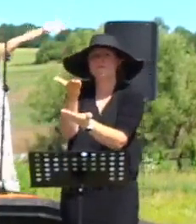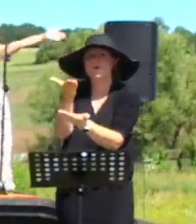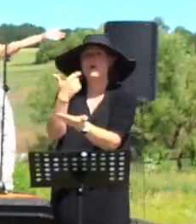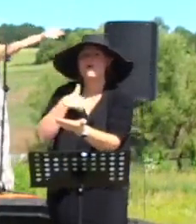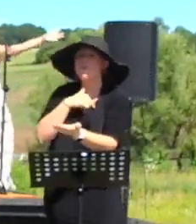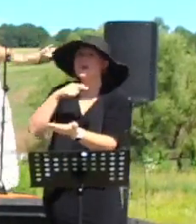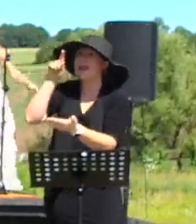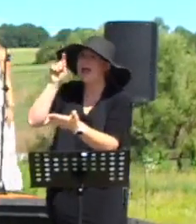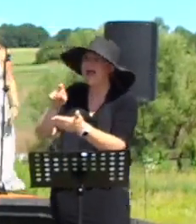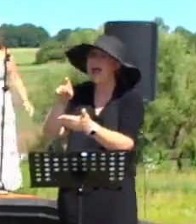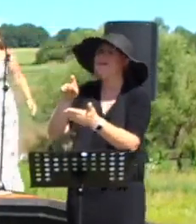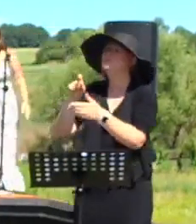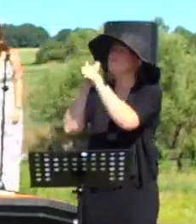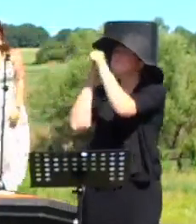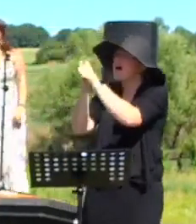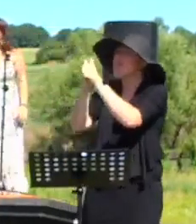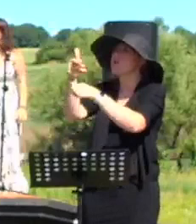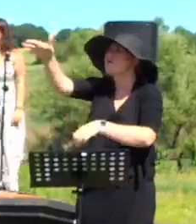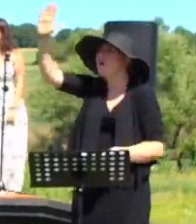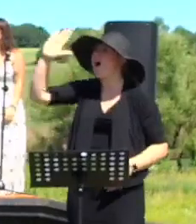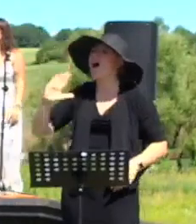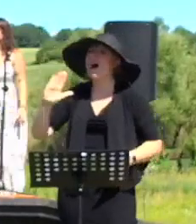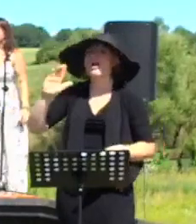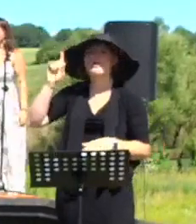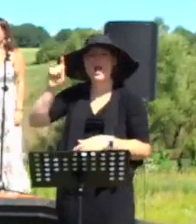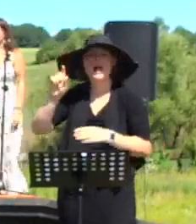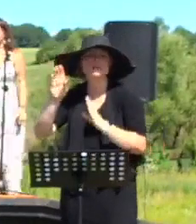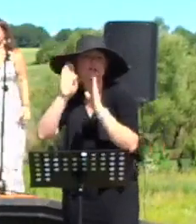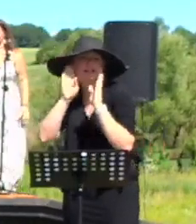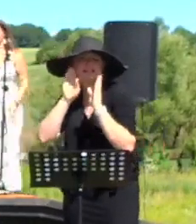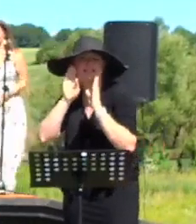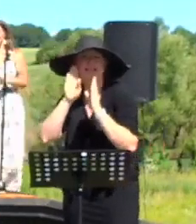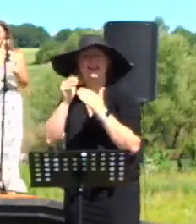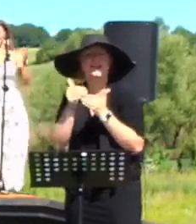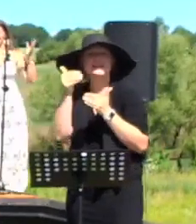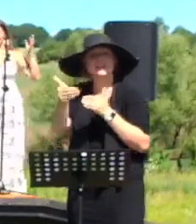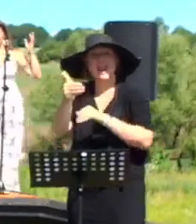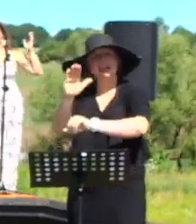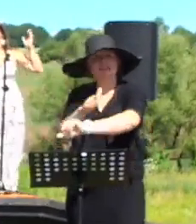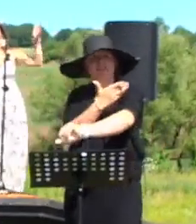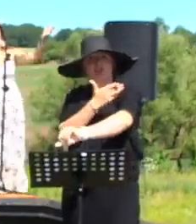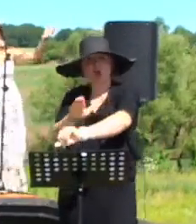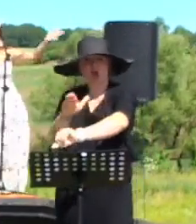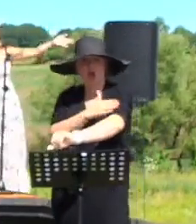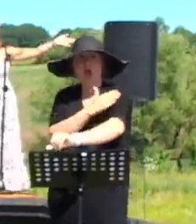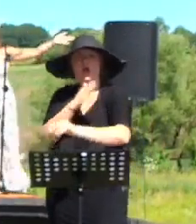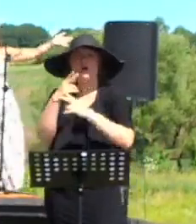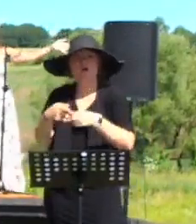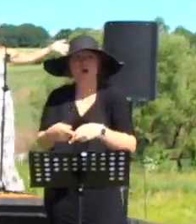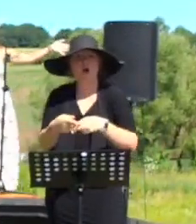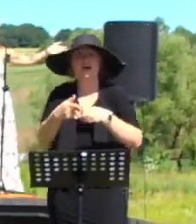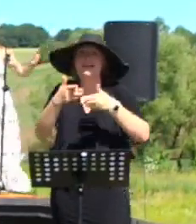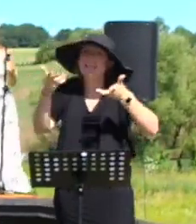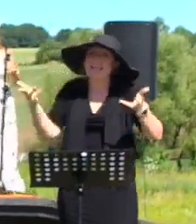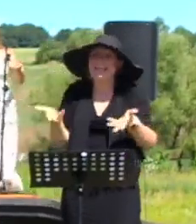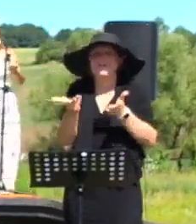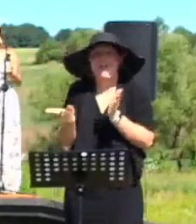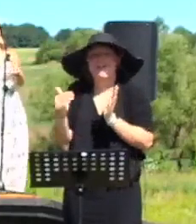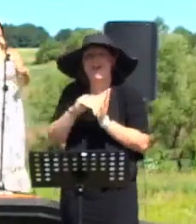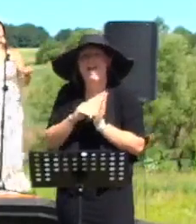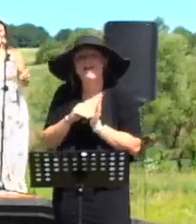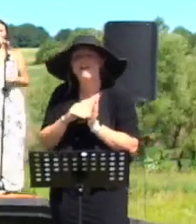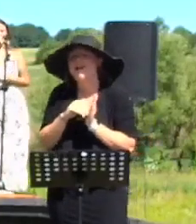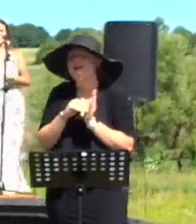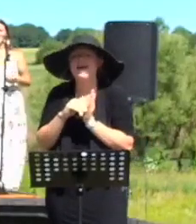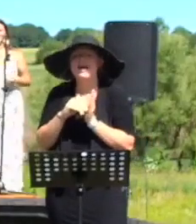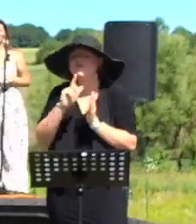where he's leading us. And as we jump into this next song called Here Again, which I love as well, it also is just